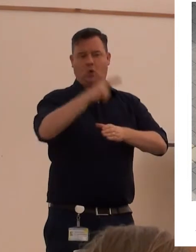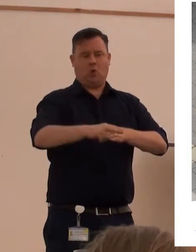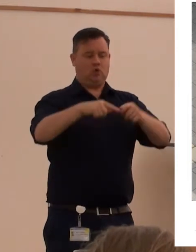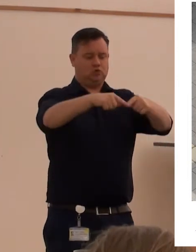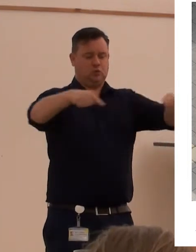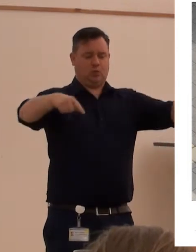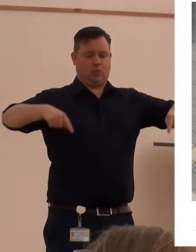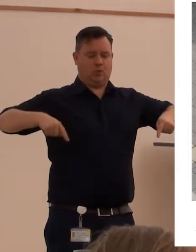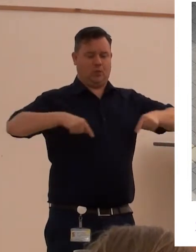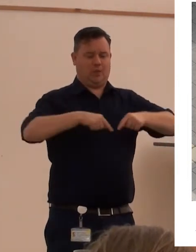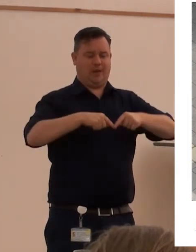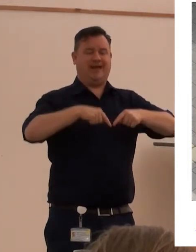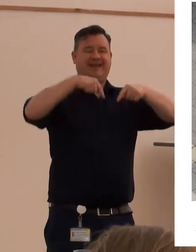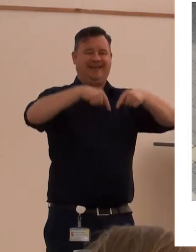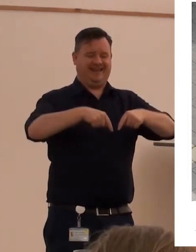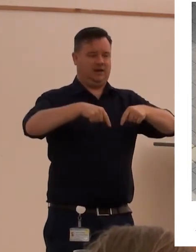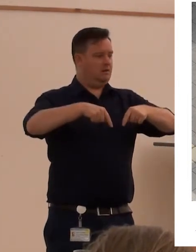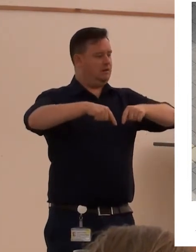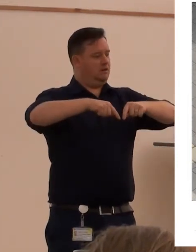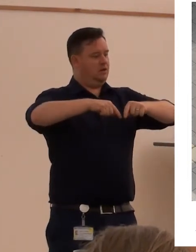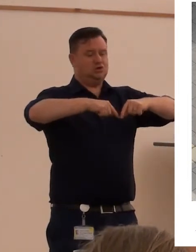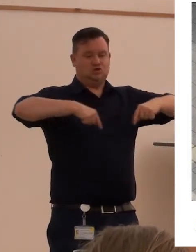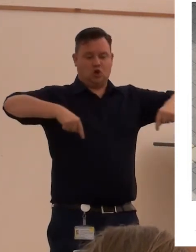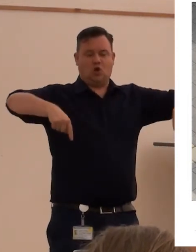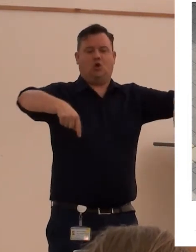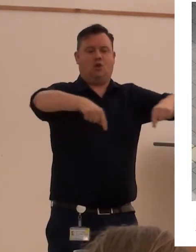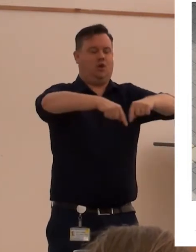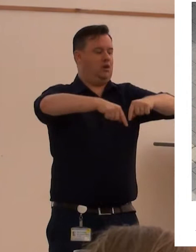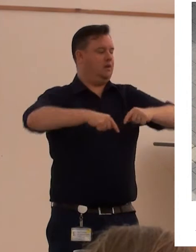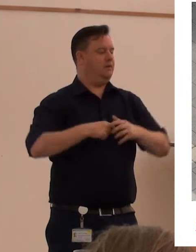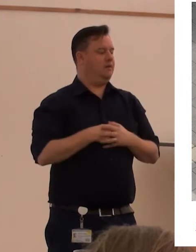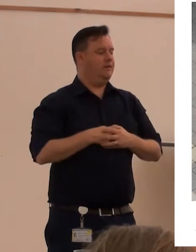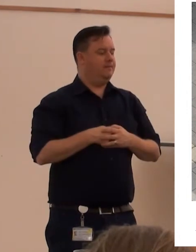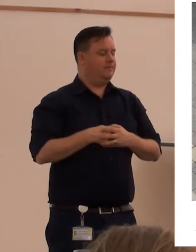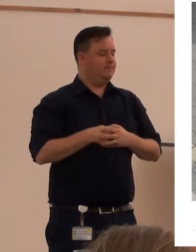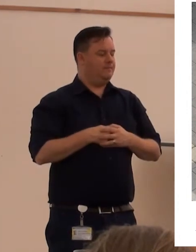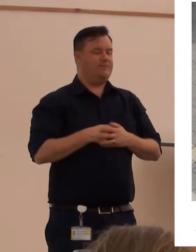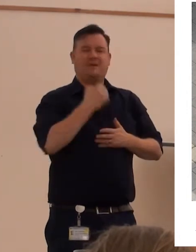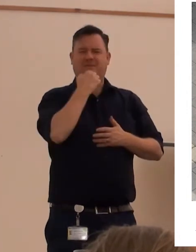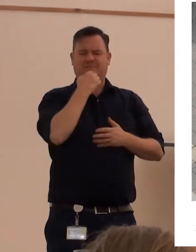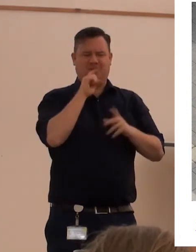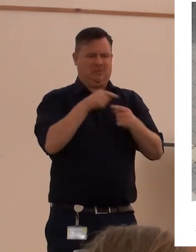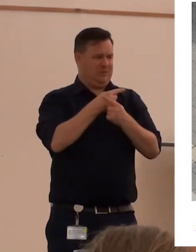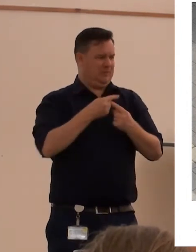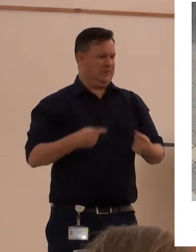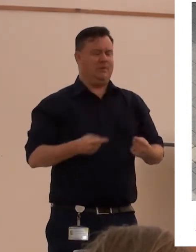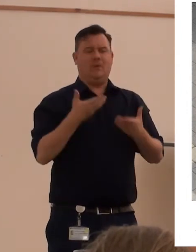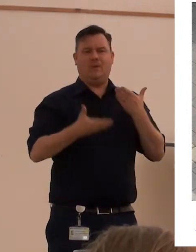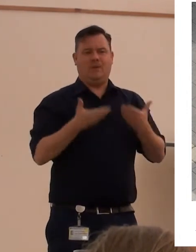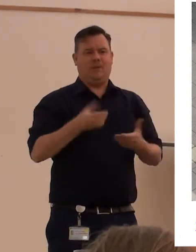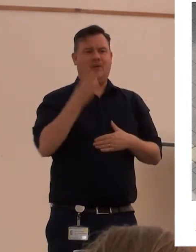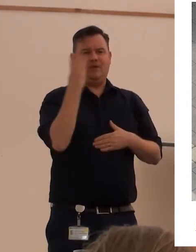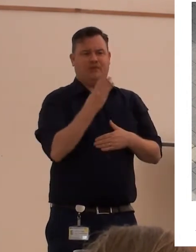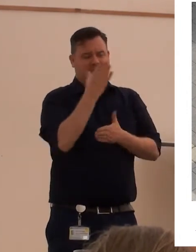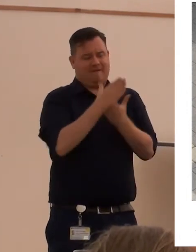Circle, which is a kind of mathematical impossibility. It's about 25 feet across, it weighs about